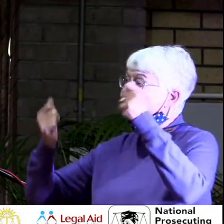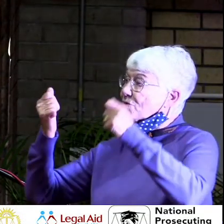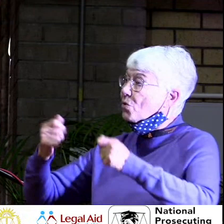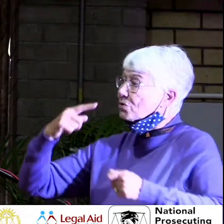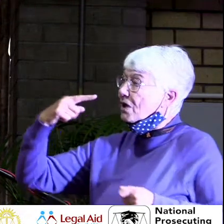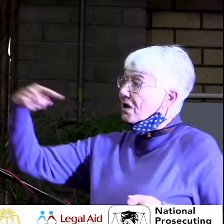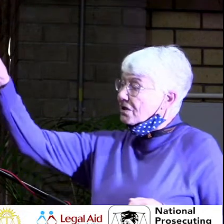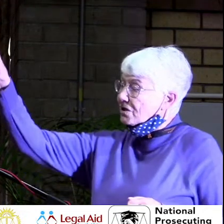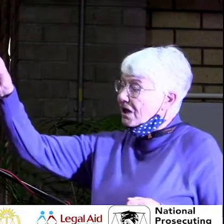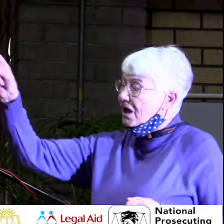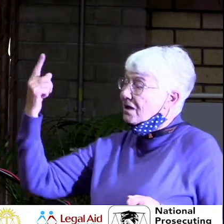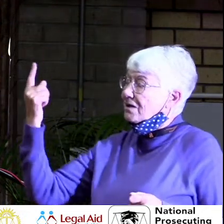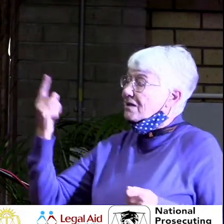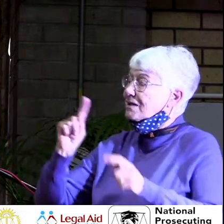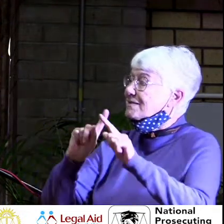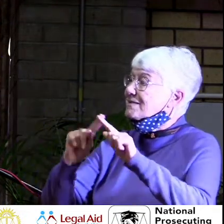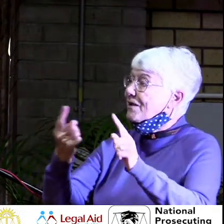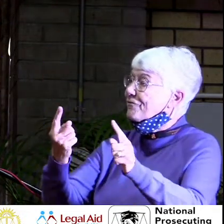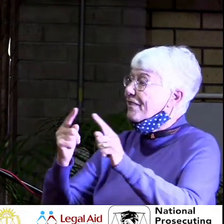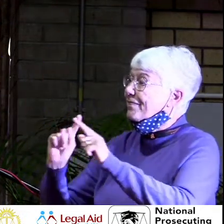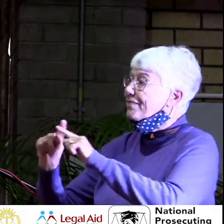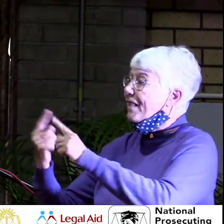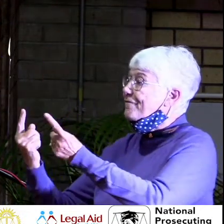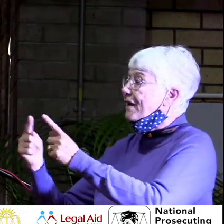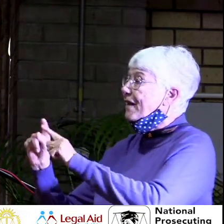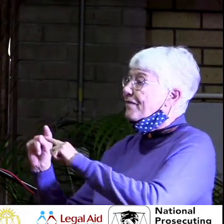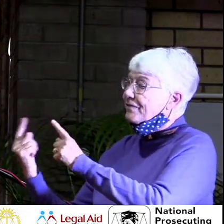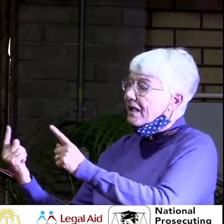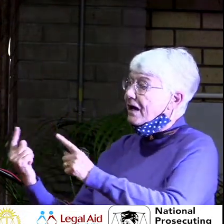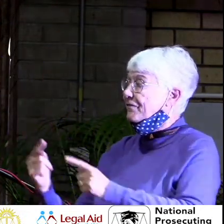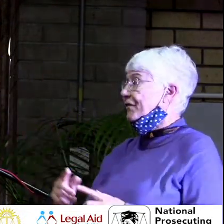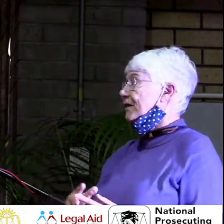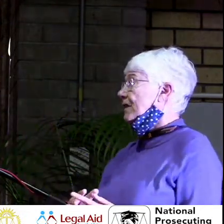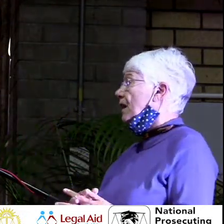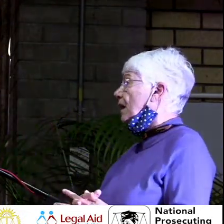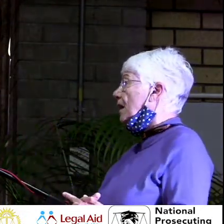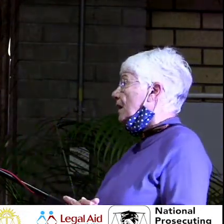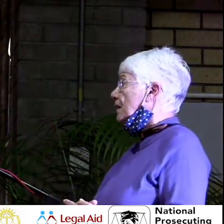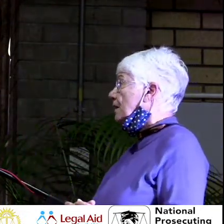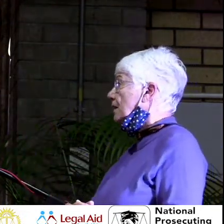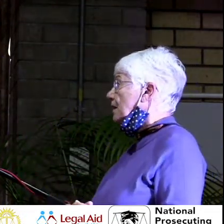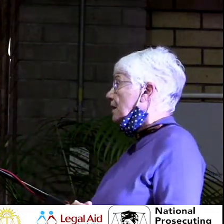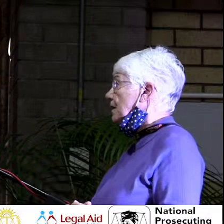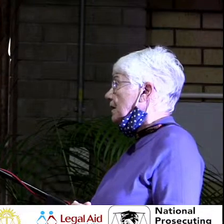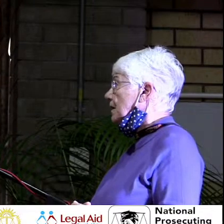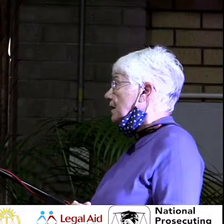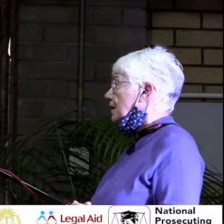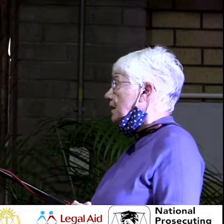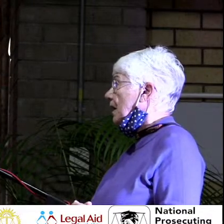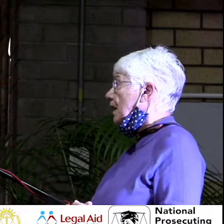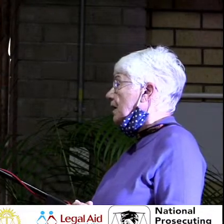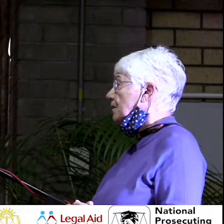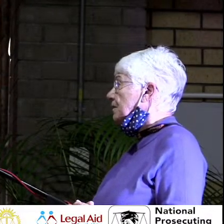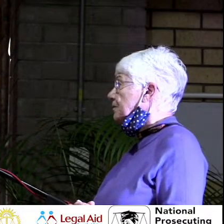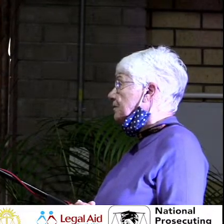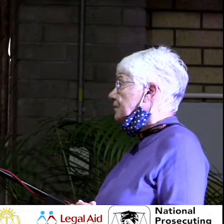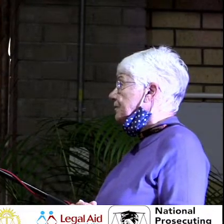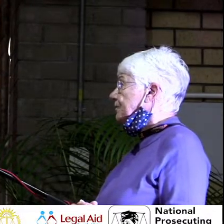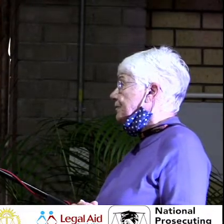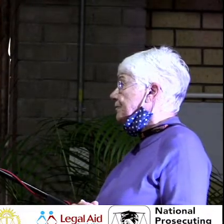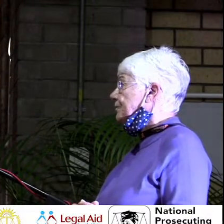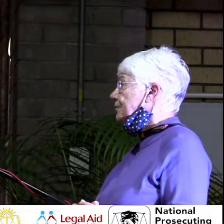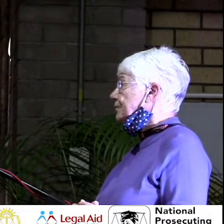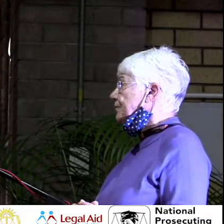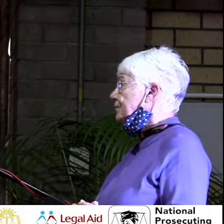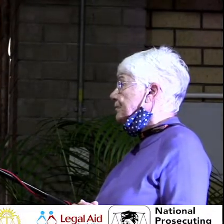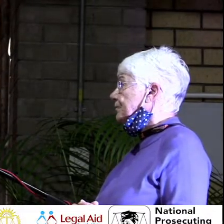complaints about the way a case has gone in court, please take it up with us so that we can look